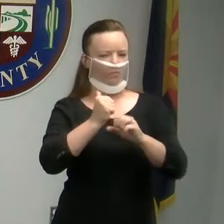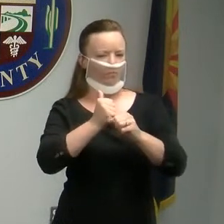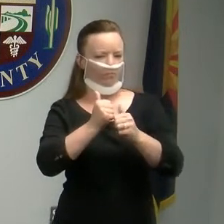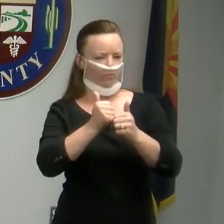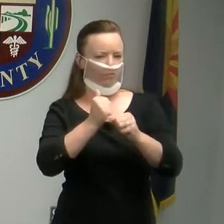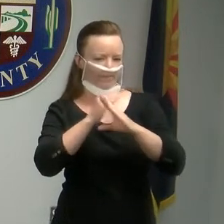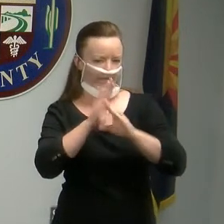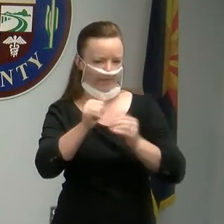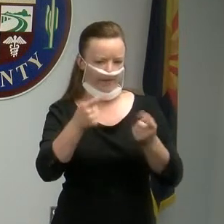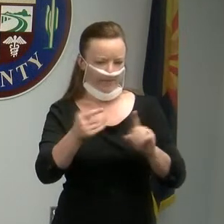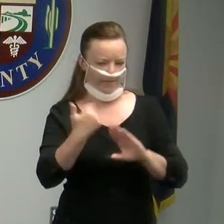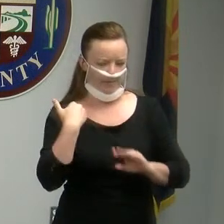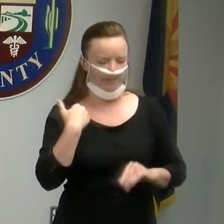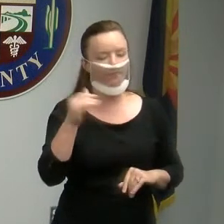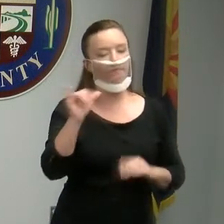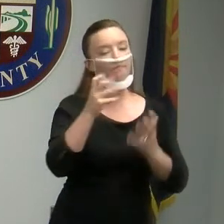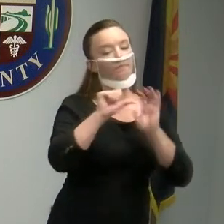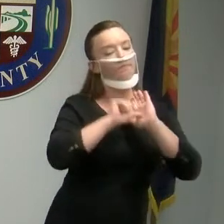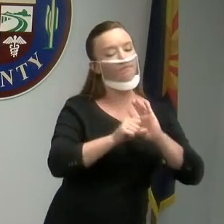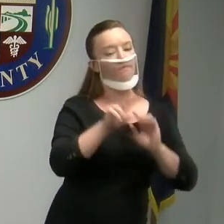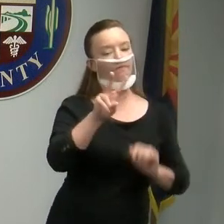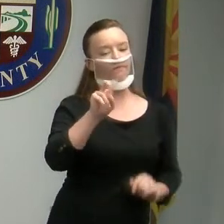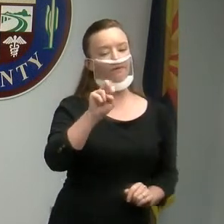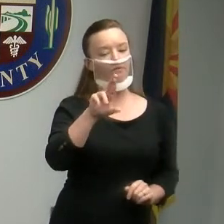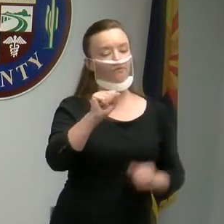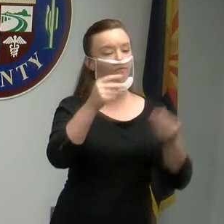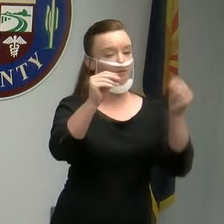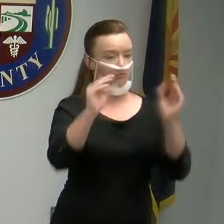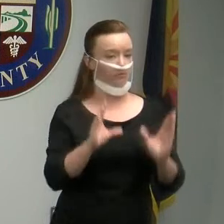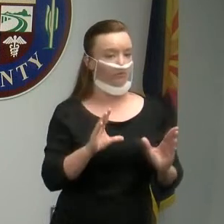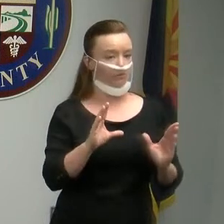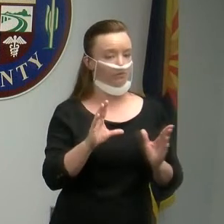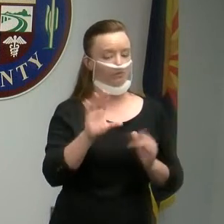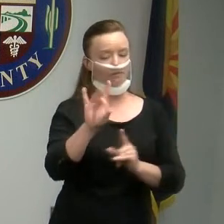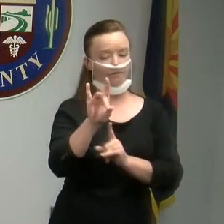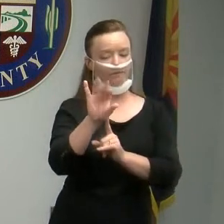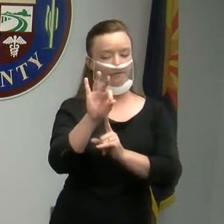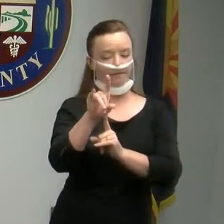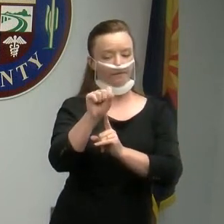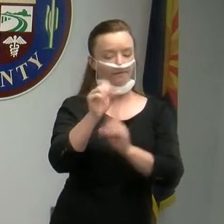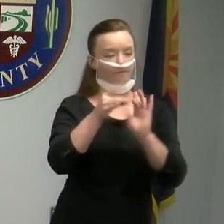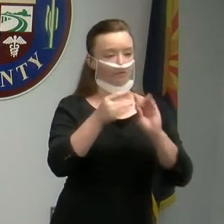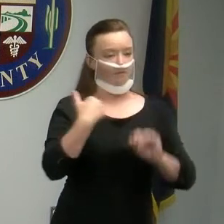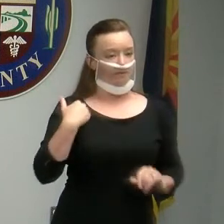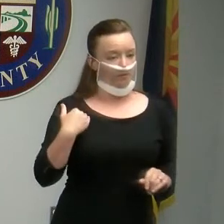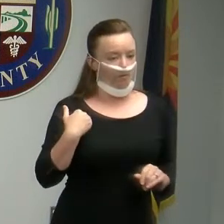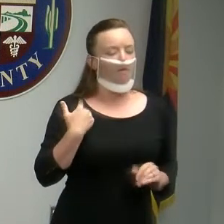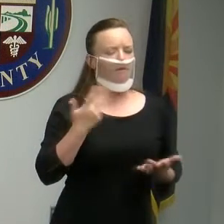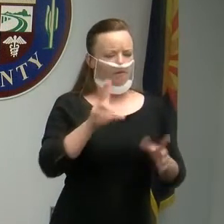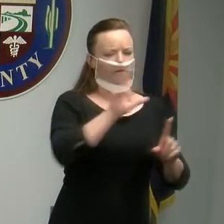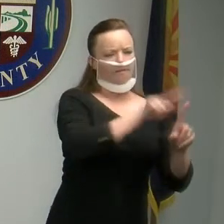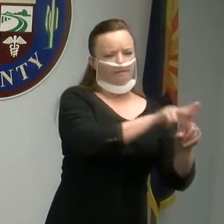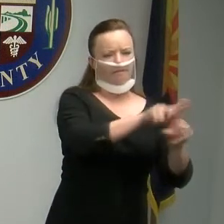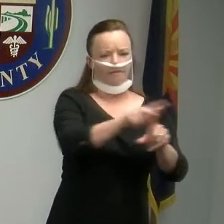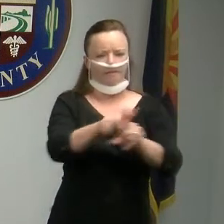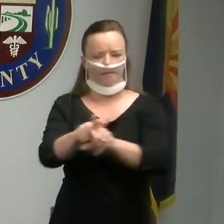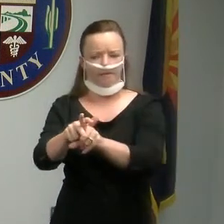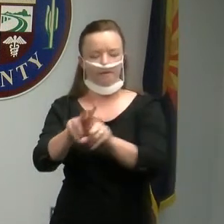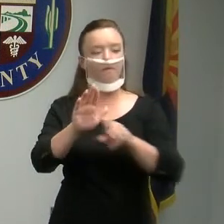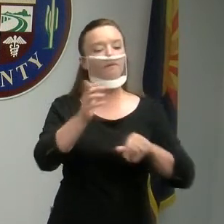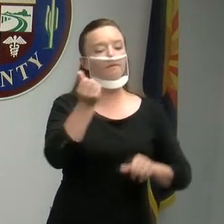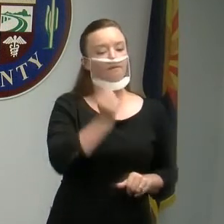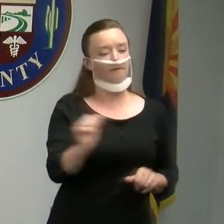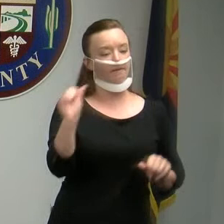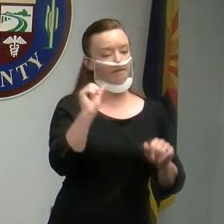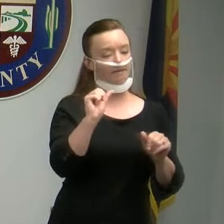vendors that Fields mentioned earlier have been assigned. We're working with all of the long-term care facilities that are not